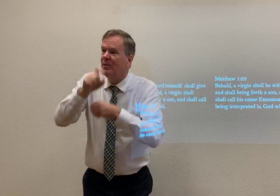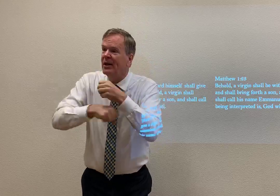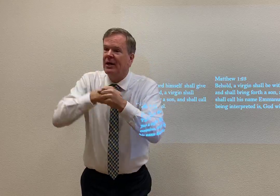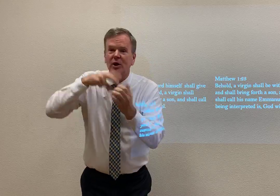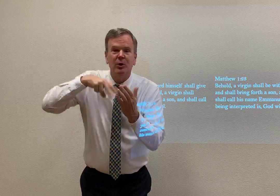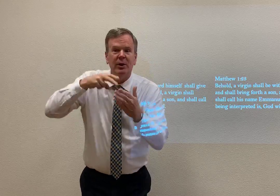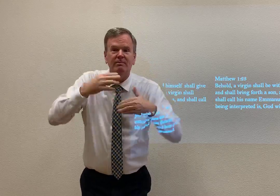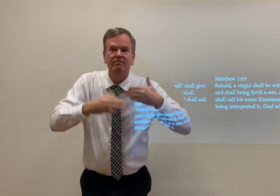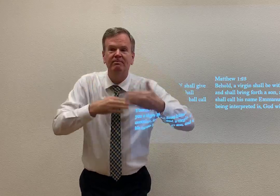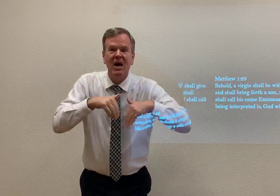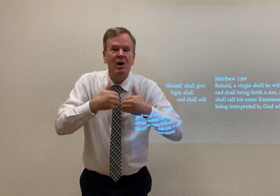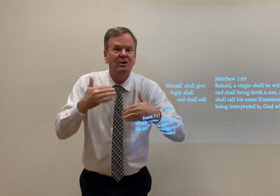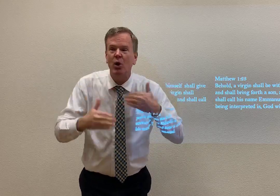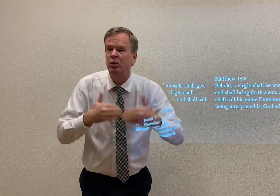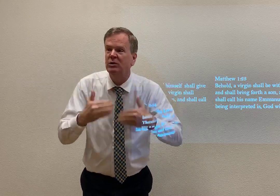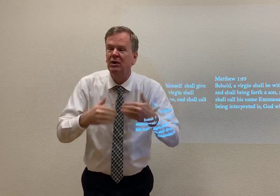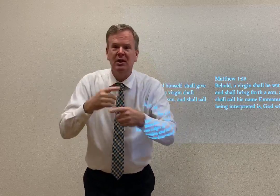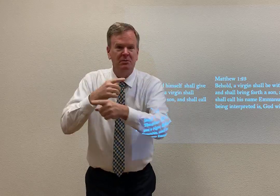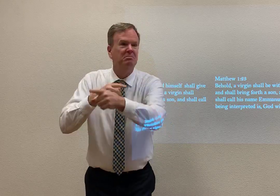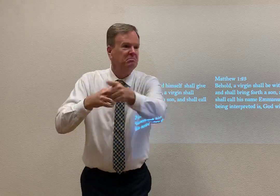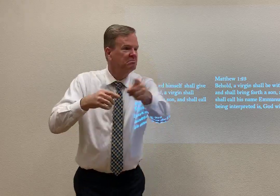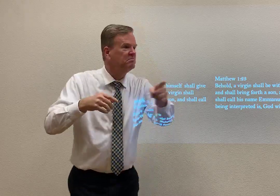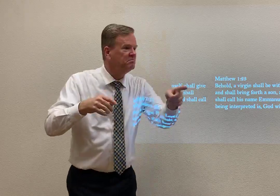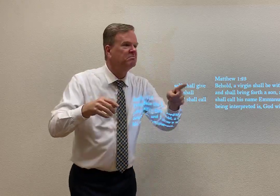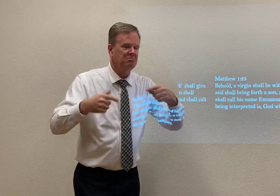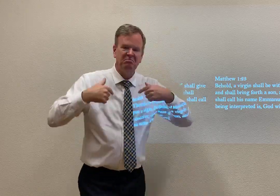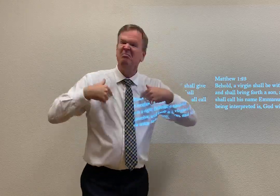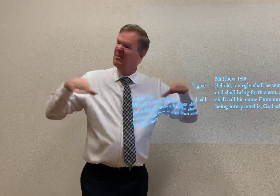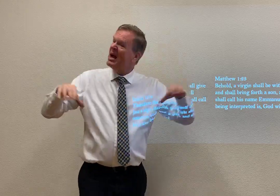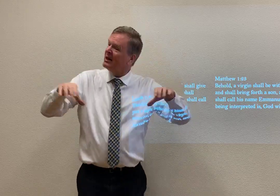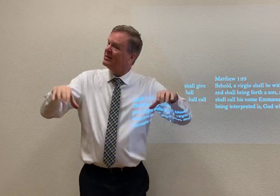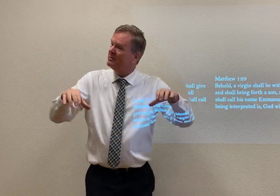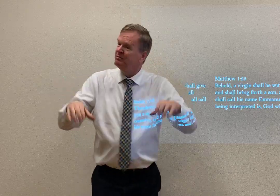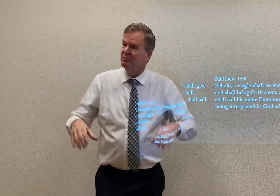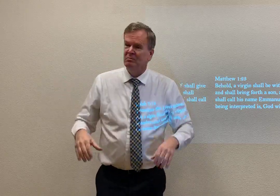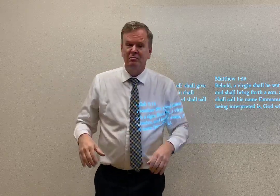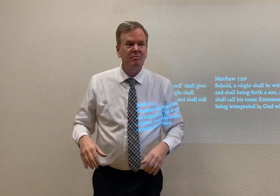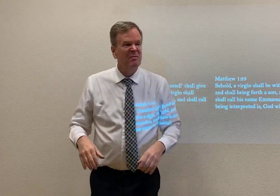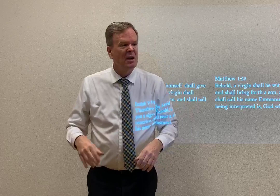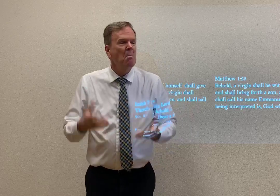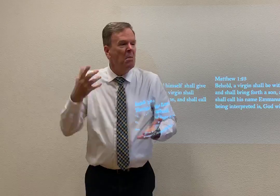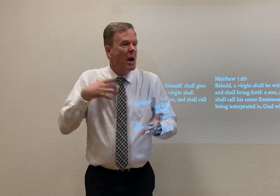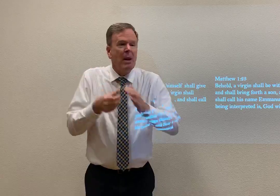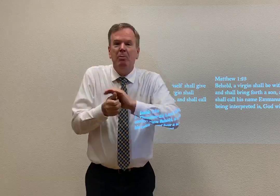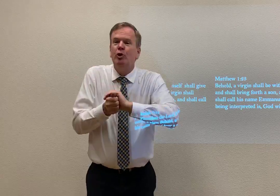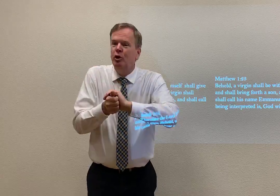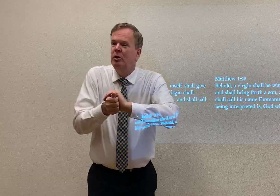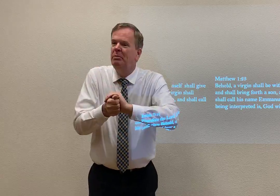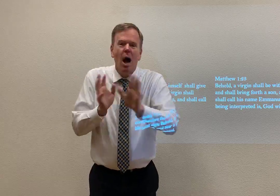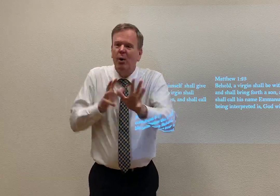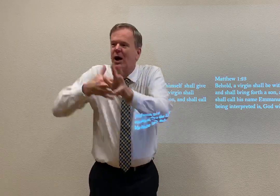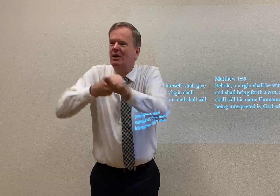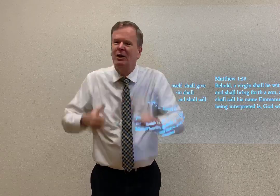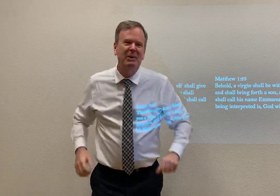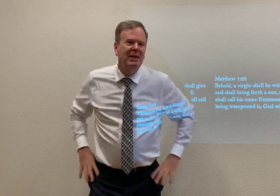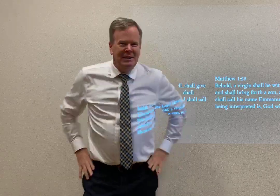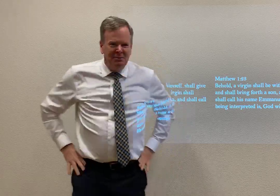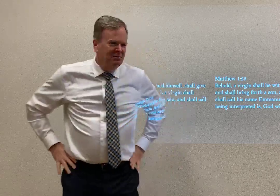Did you follow the yearly plan so far? Have you guys been following that, reading your Bibles? I've been doing so. I'm a little turtle, but I'll catch